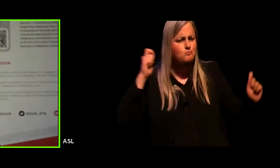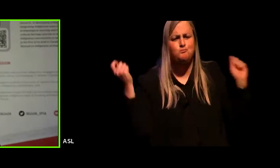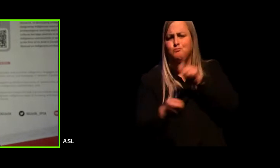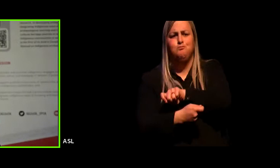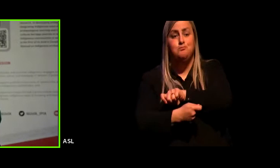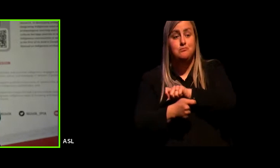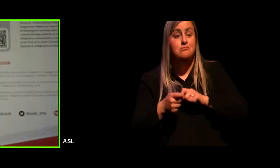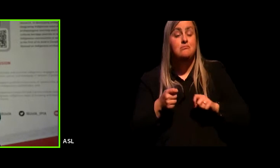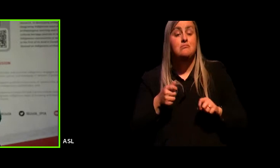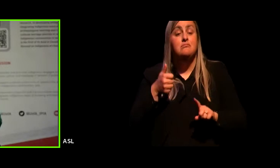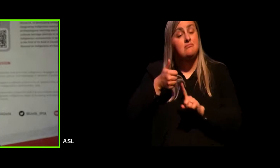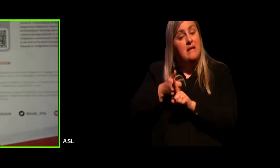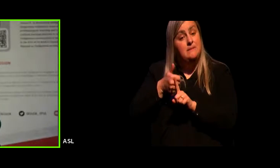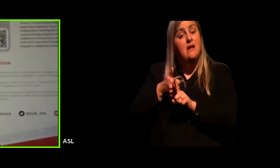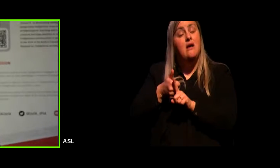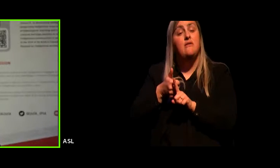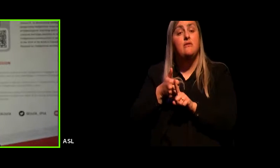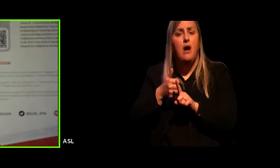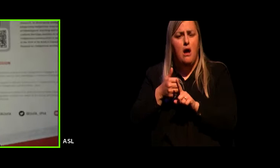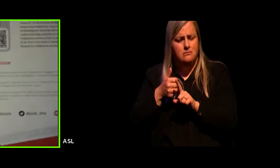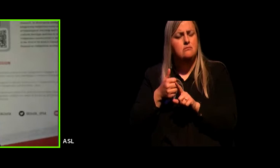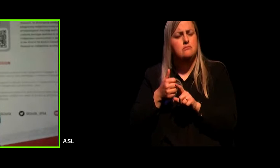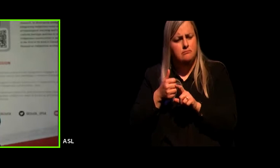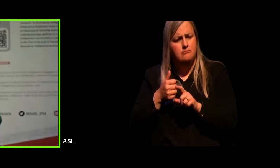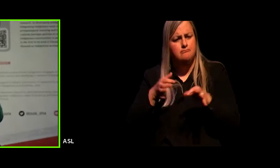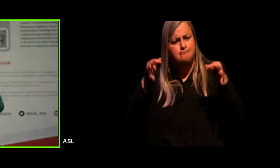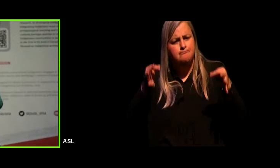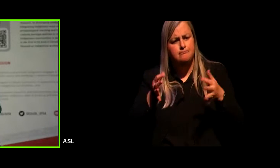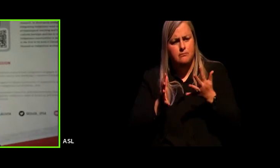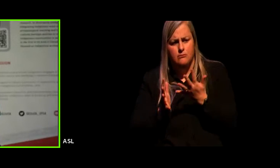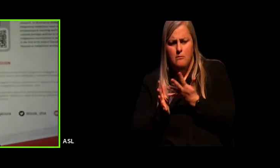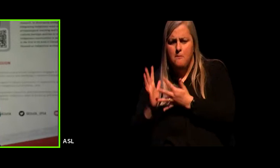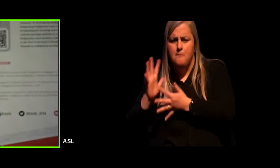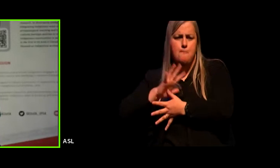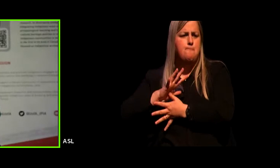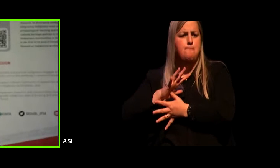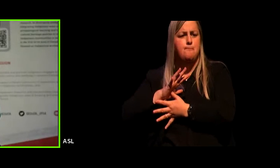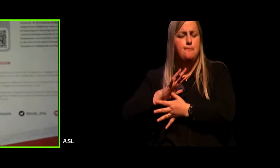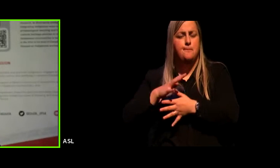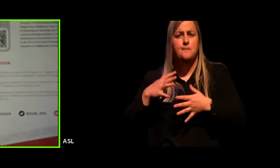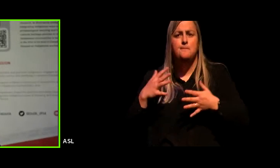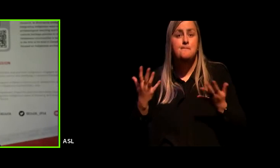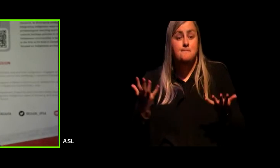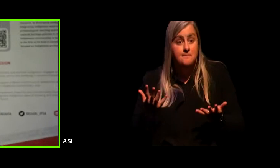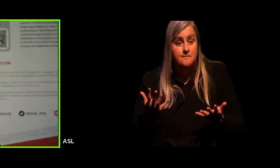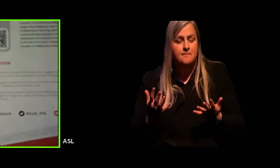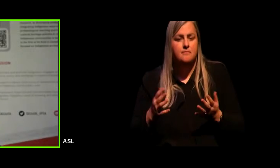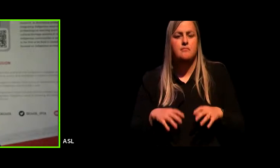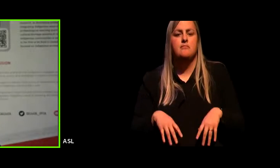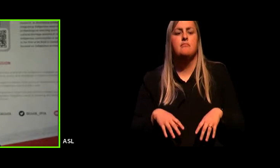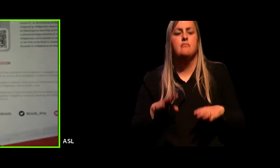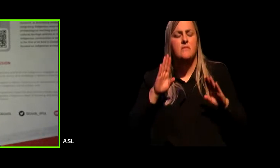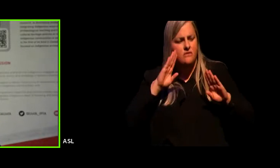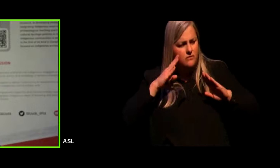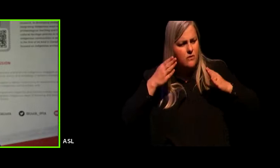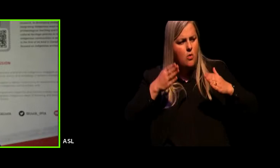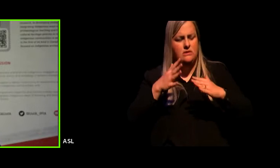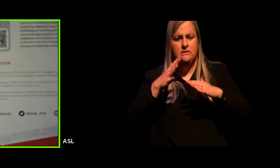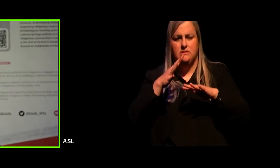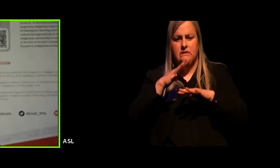made it a priority to really focus on